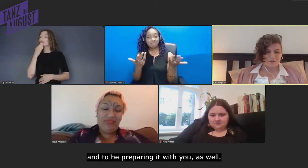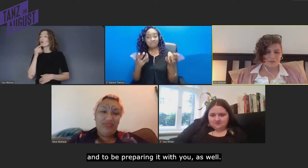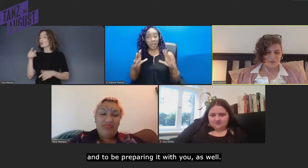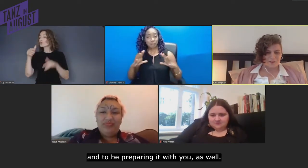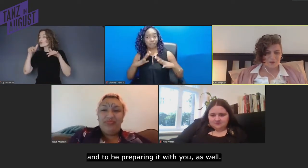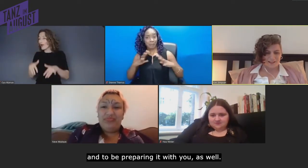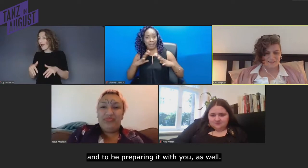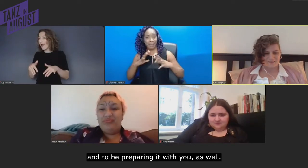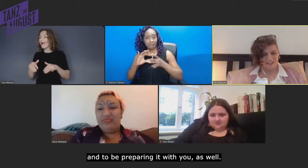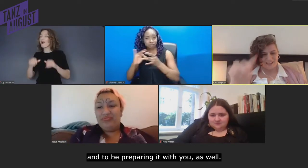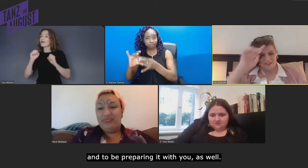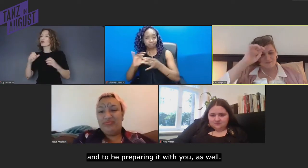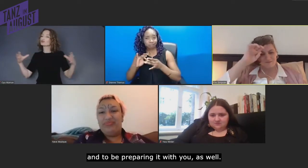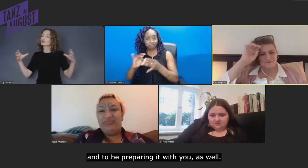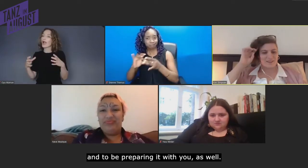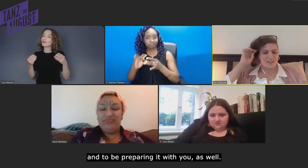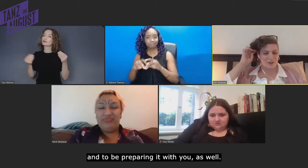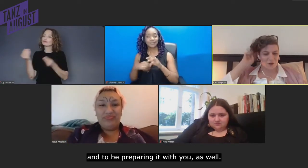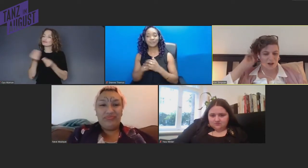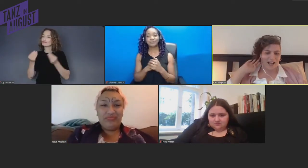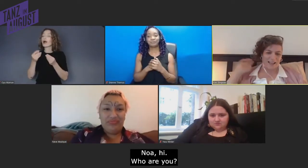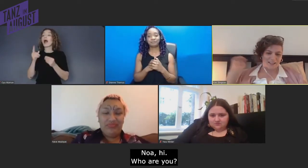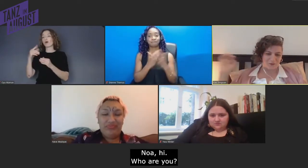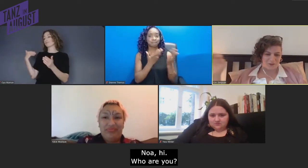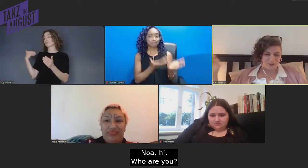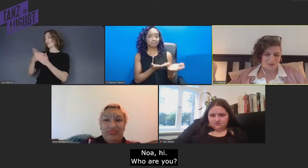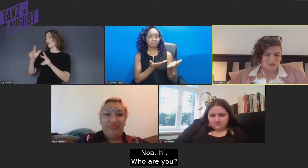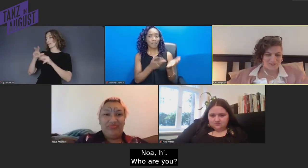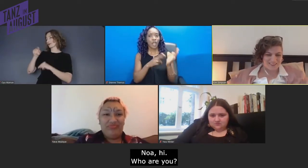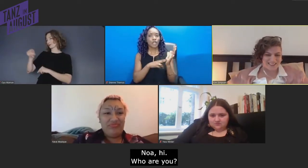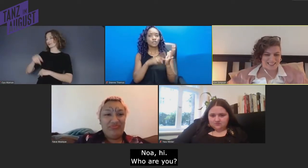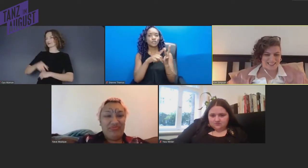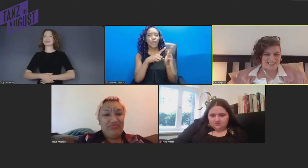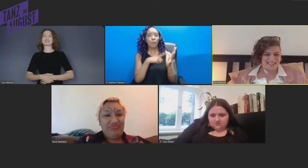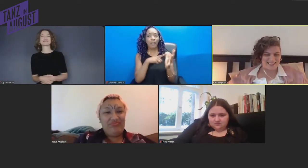it with you as well. Noa, hi, who are you?